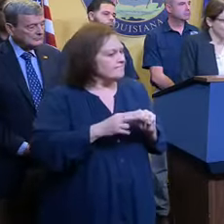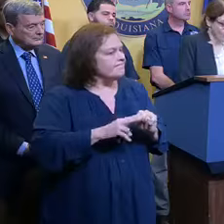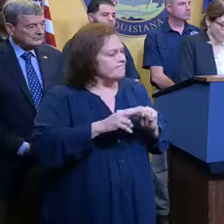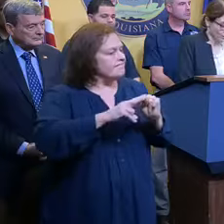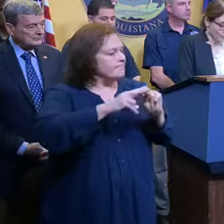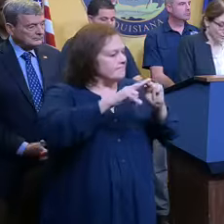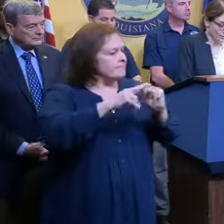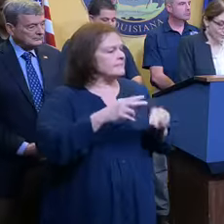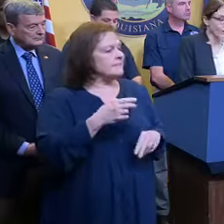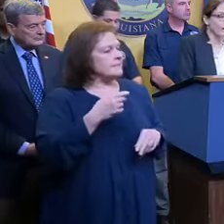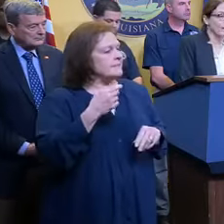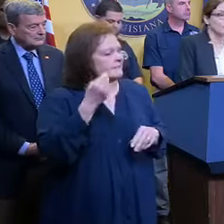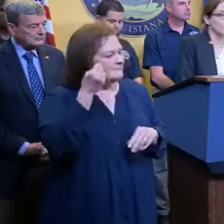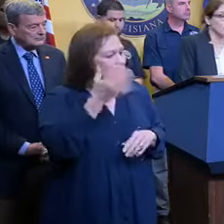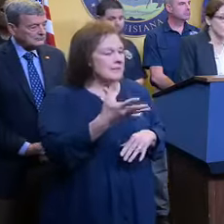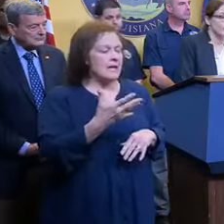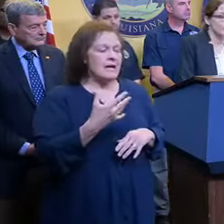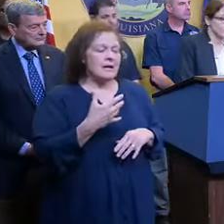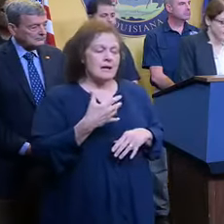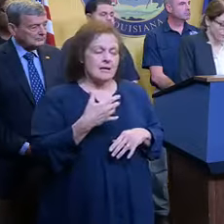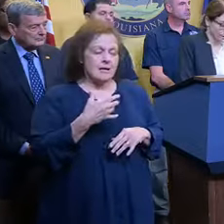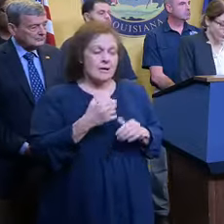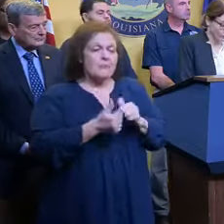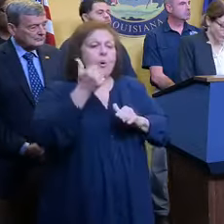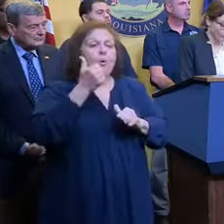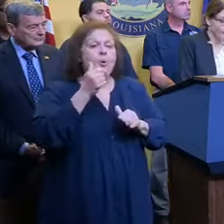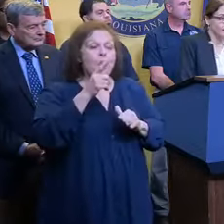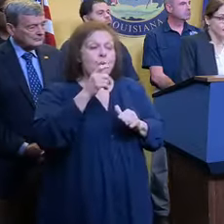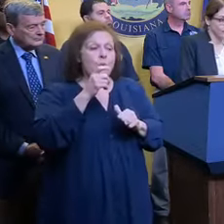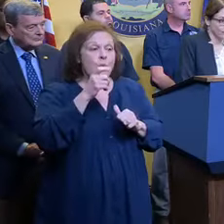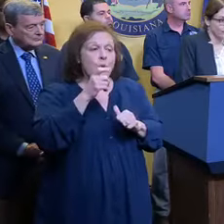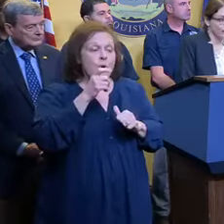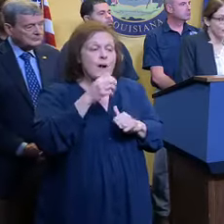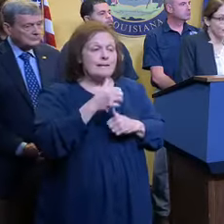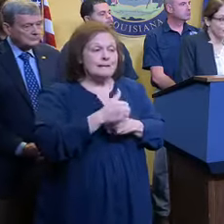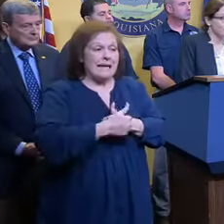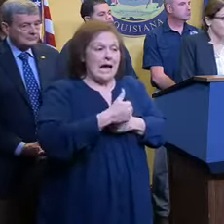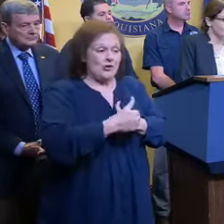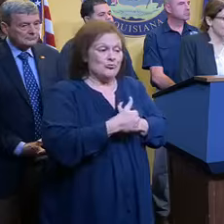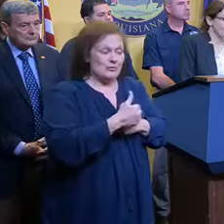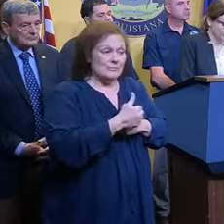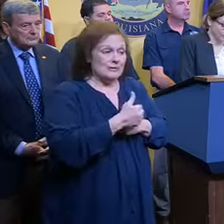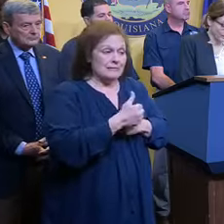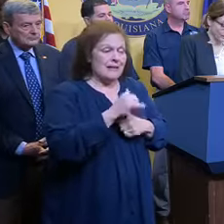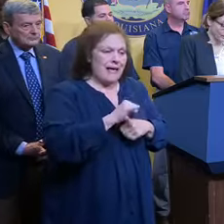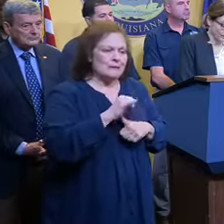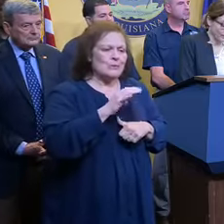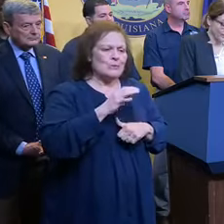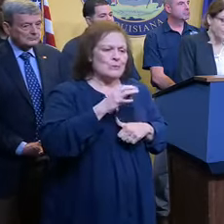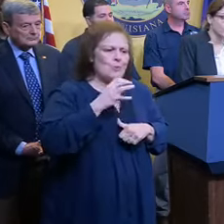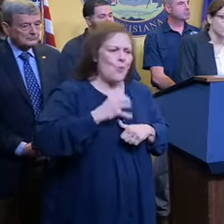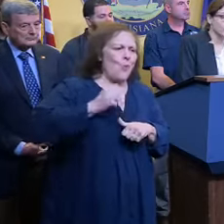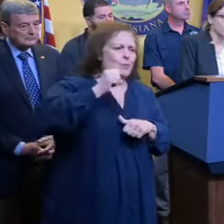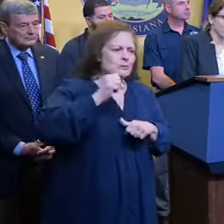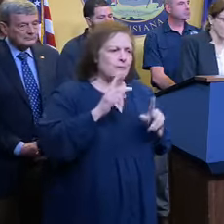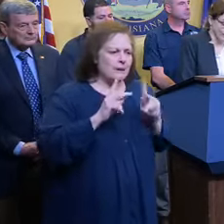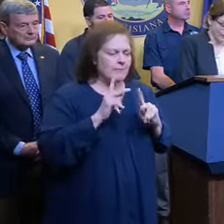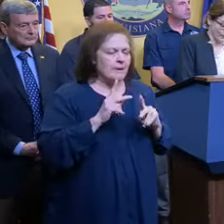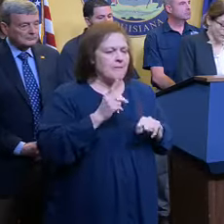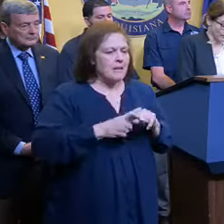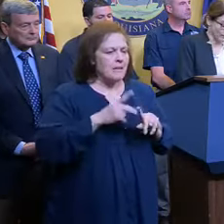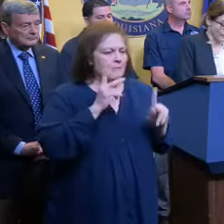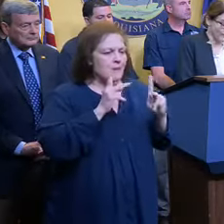focus on our community members who are at the greatest risk for serious illness. This includes our elderly residents and those who have